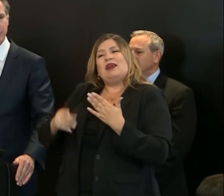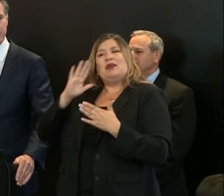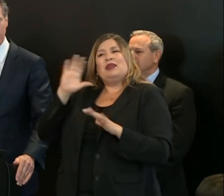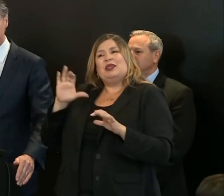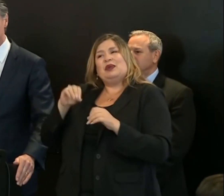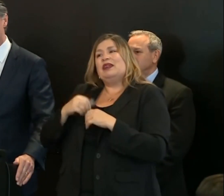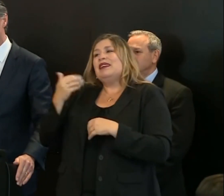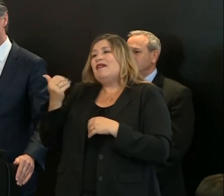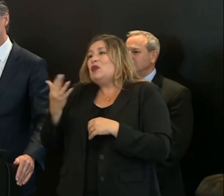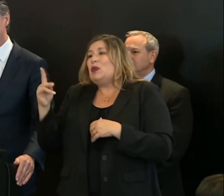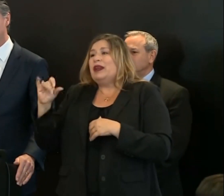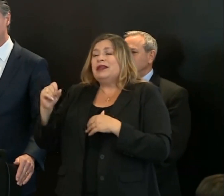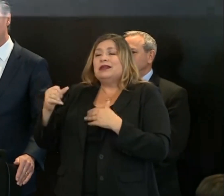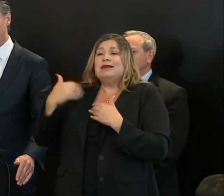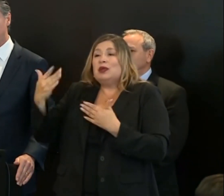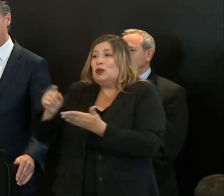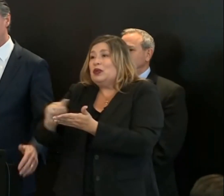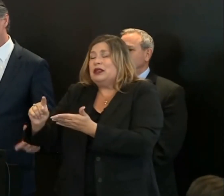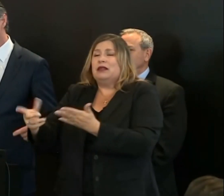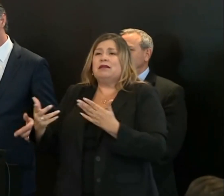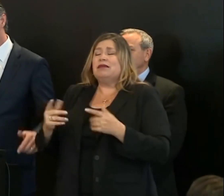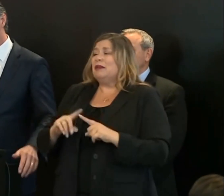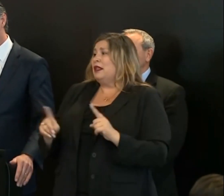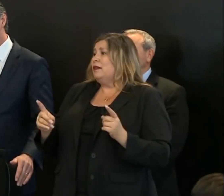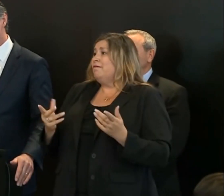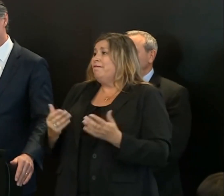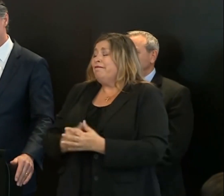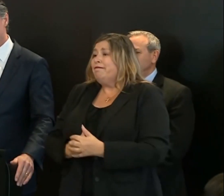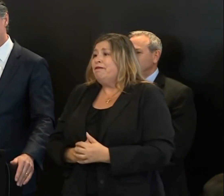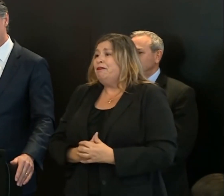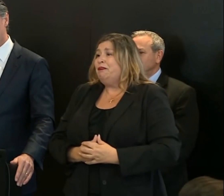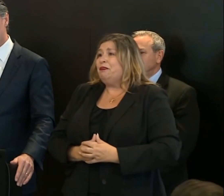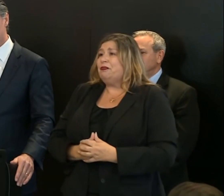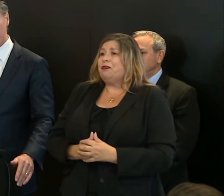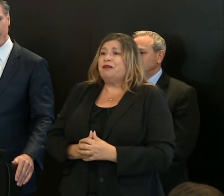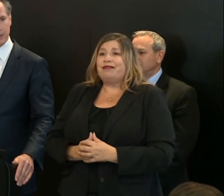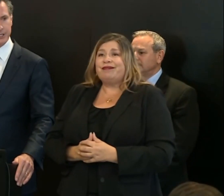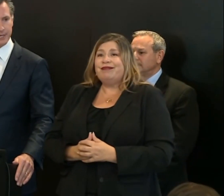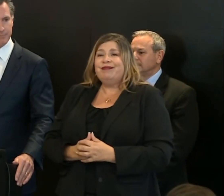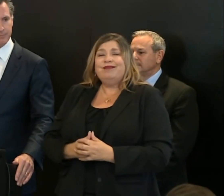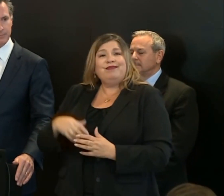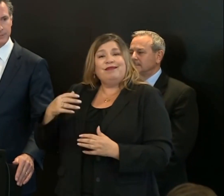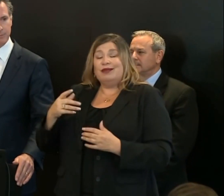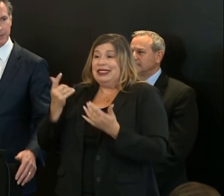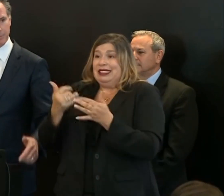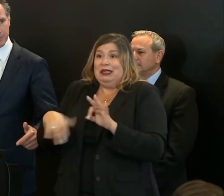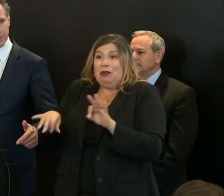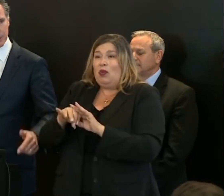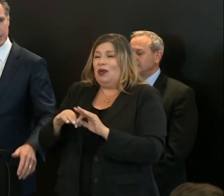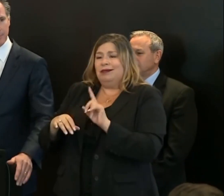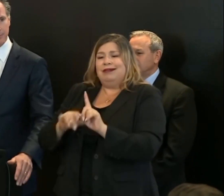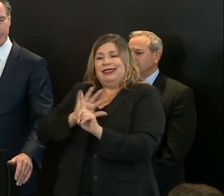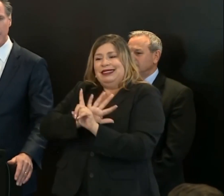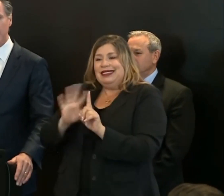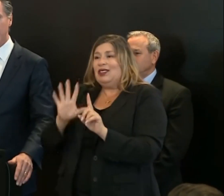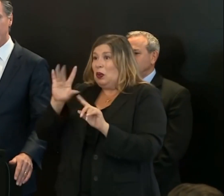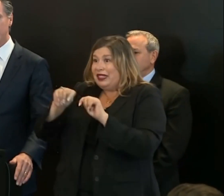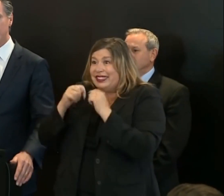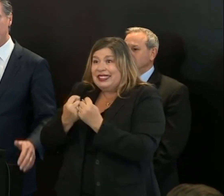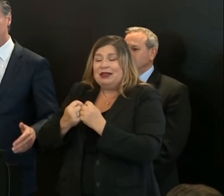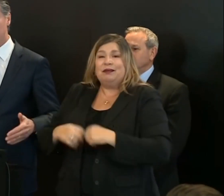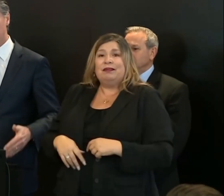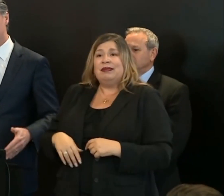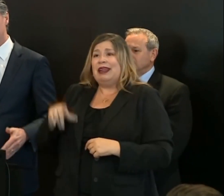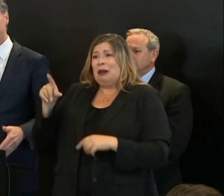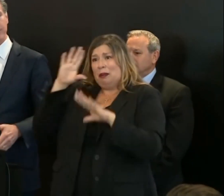next few days and weeks. But look, it's all about your team. It's about the people you assemble. And